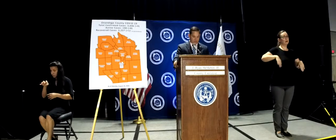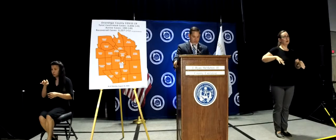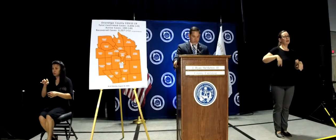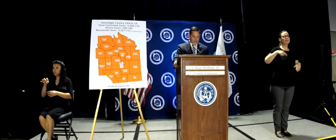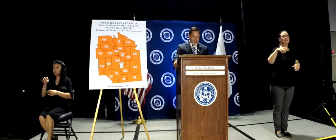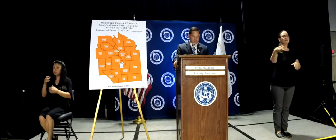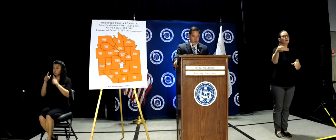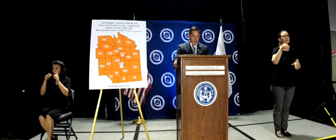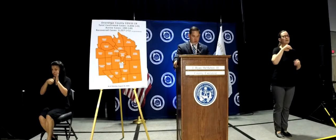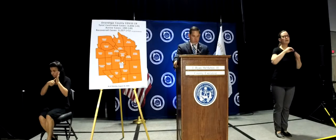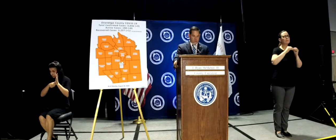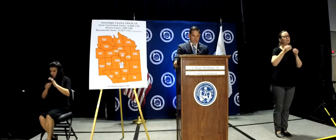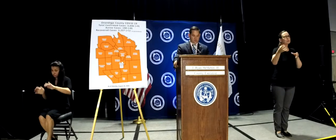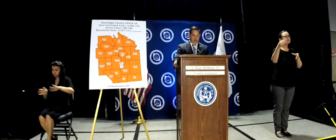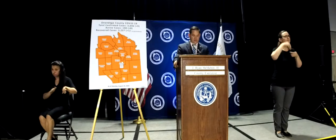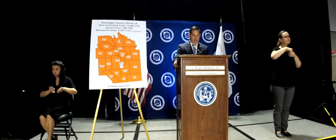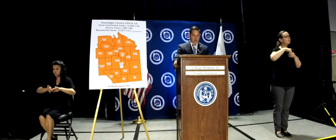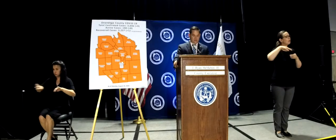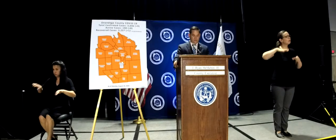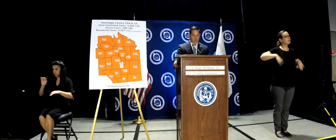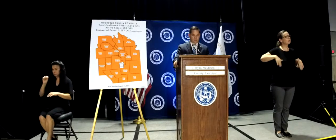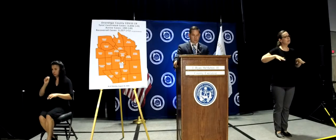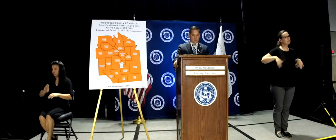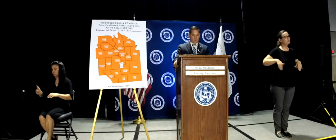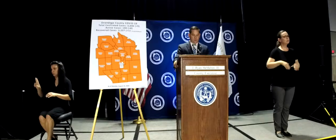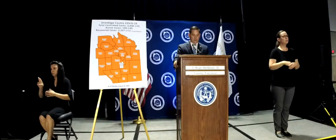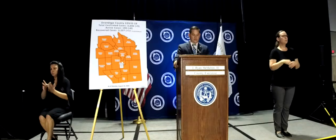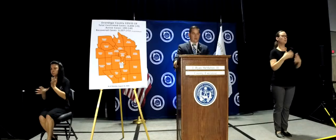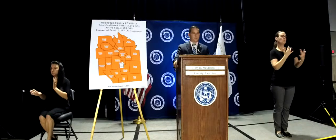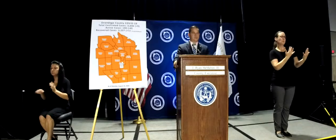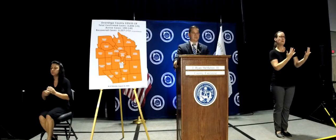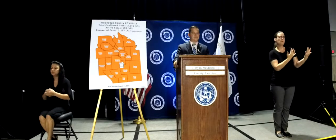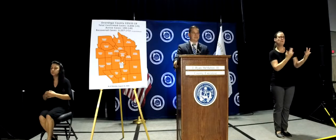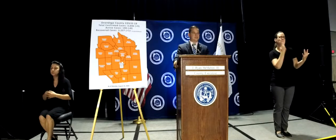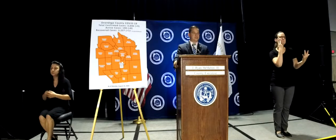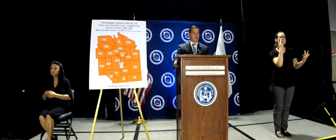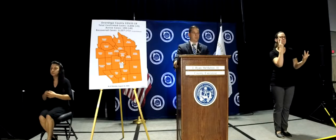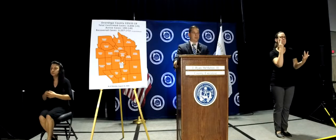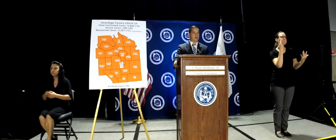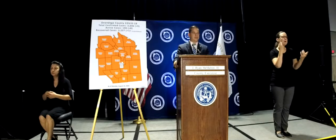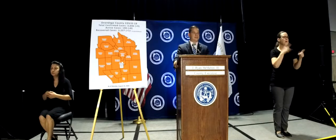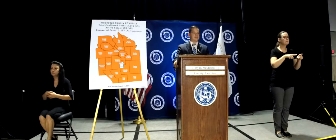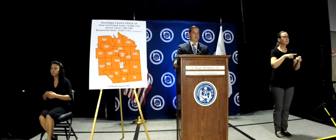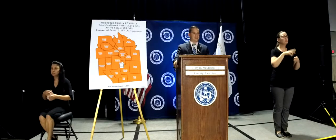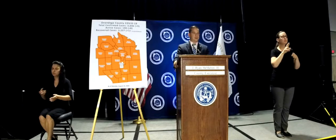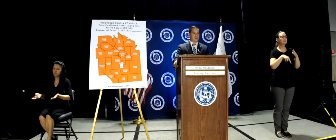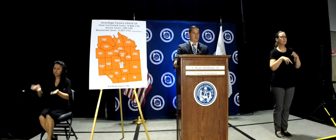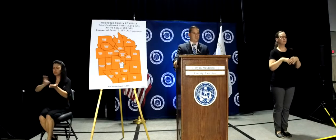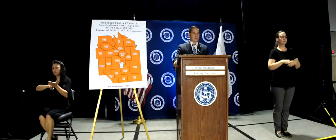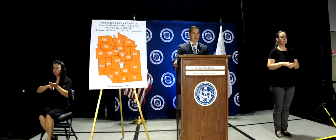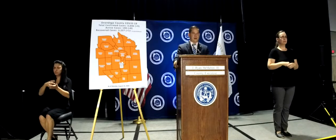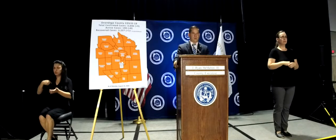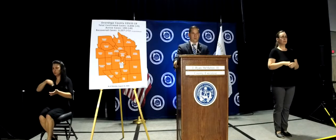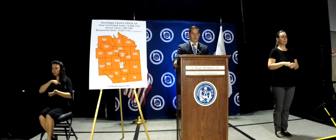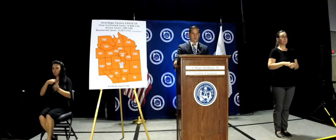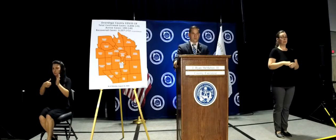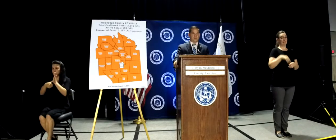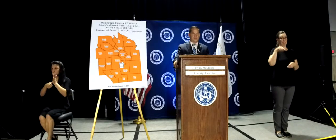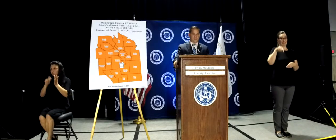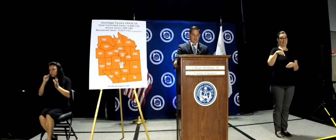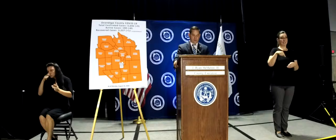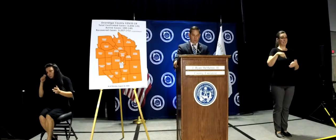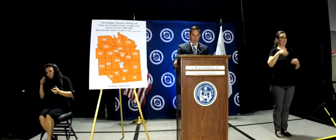We'll make that decision. But that gives you an idea of, in a week, that's almost essentially doubling our testing from that. Now, will they